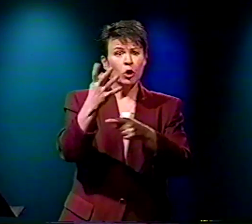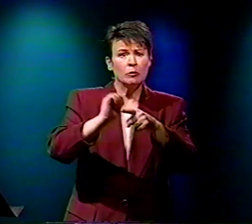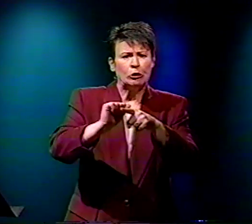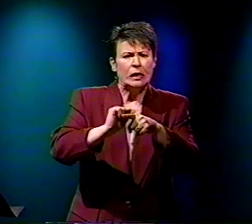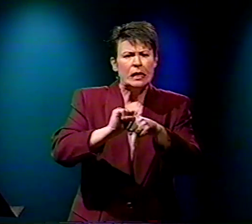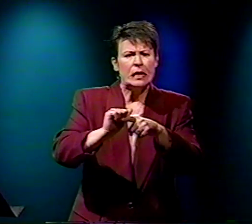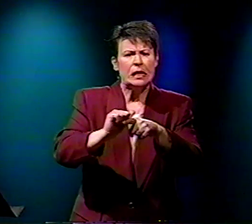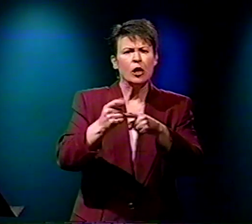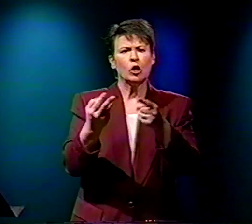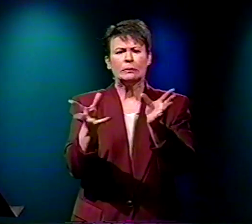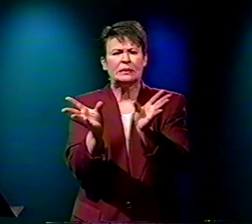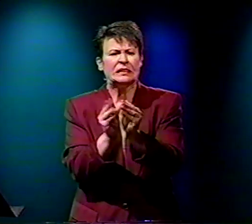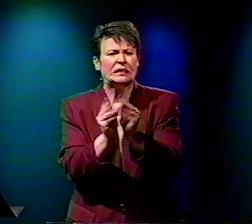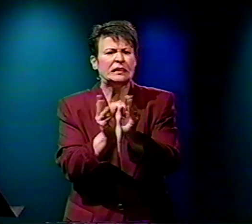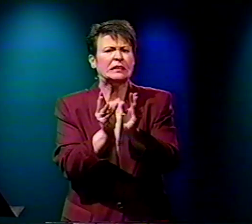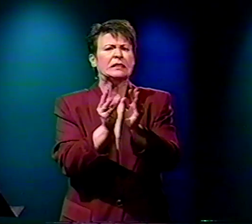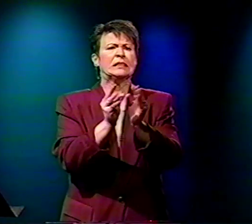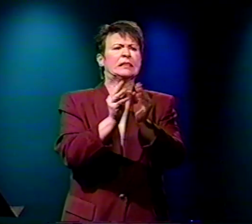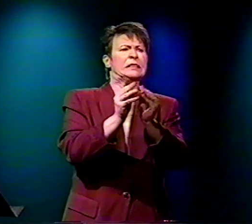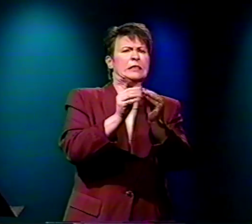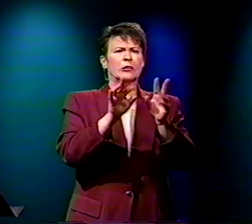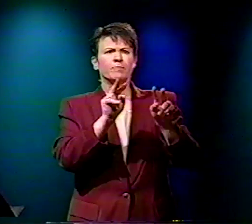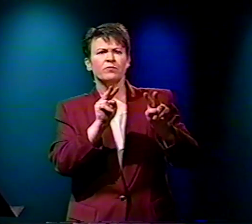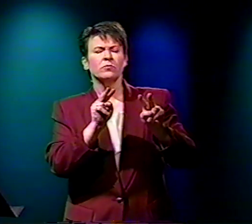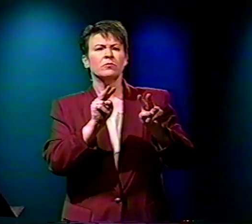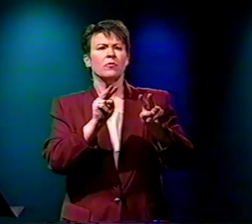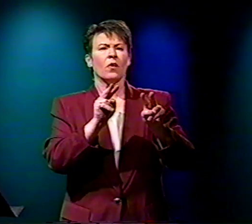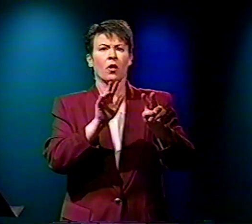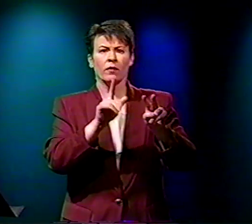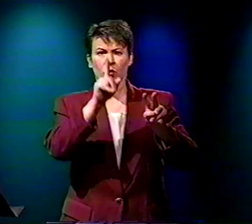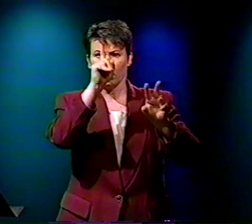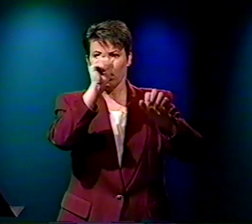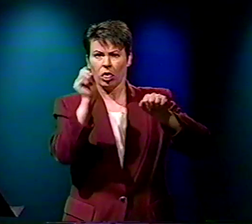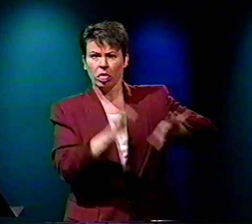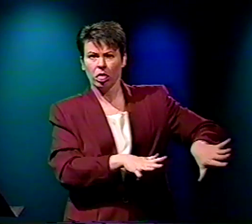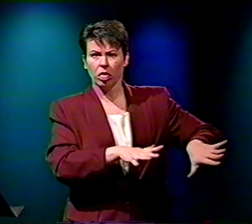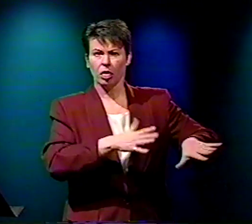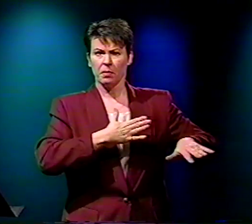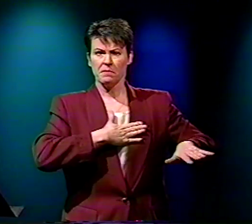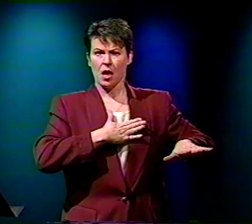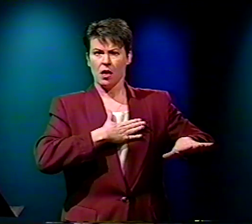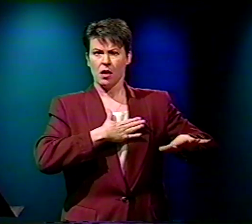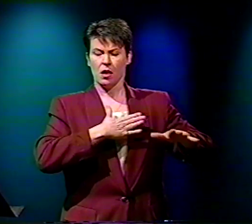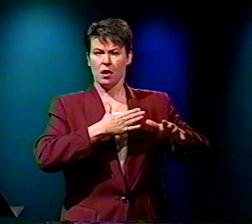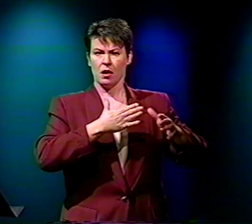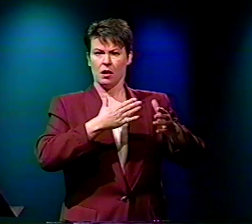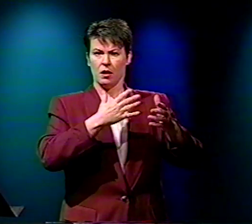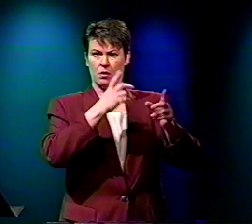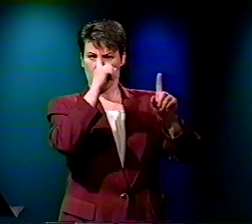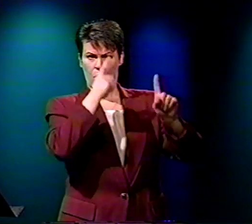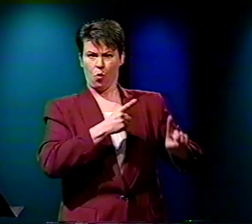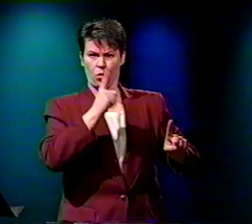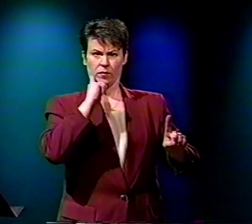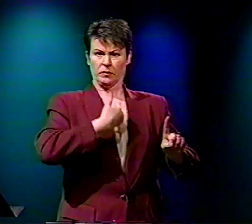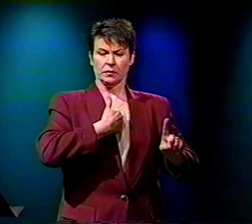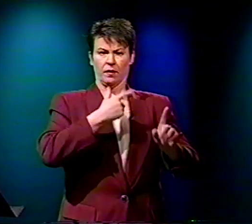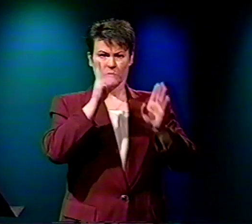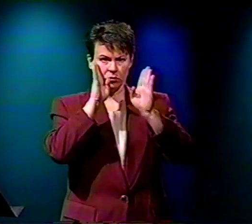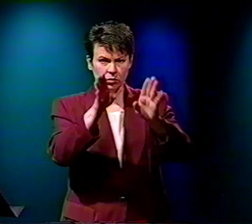this meeting, maybe it's job training, or maybe it's a meeting in which I want to participate for the information, so I have to discard my intentions for coming to